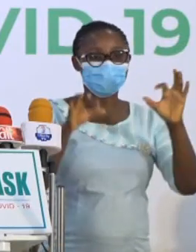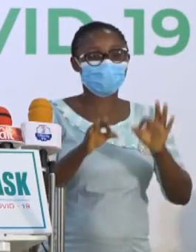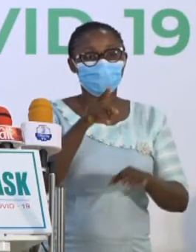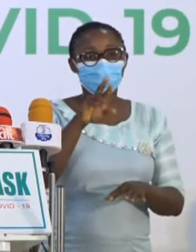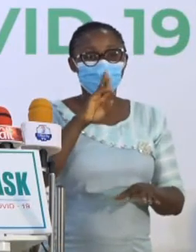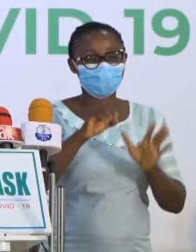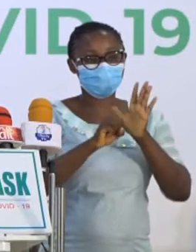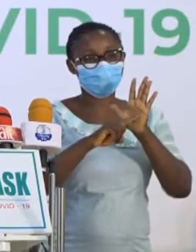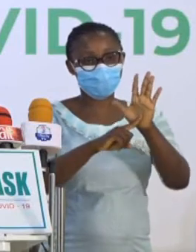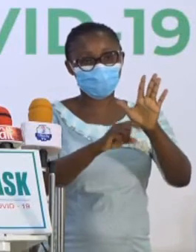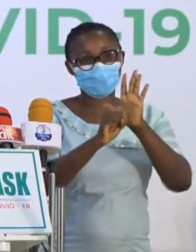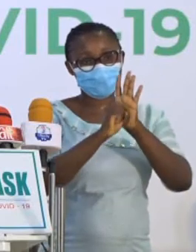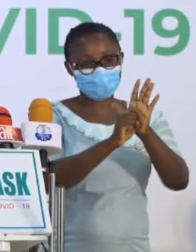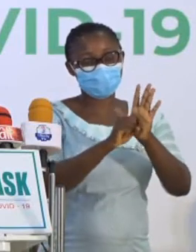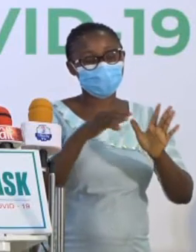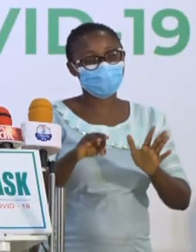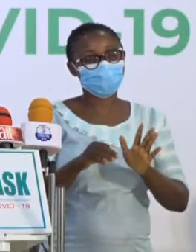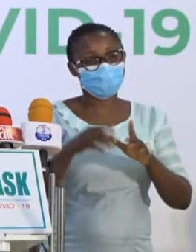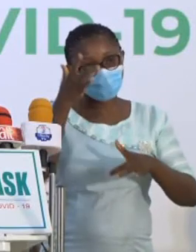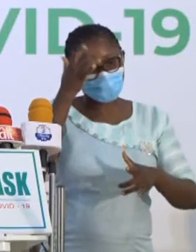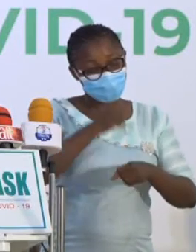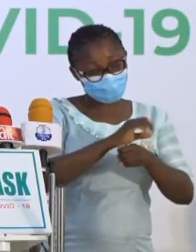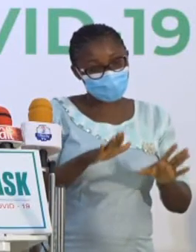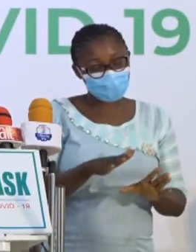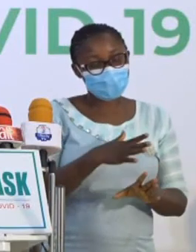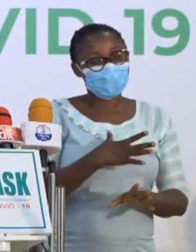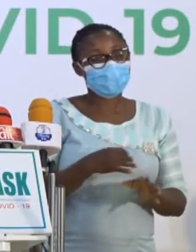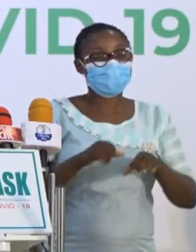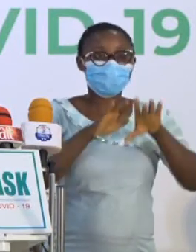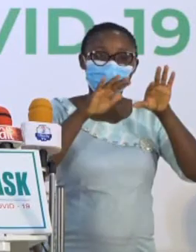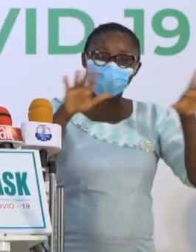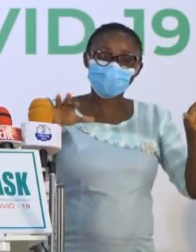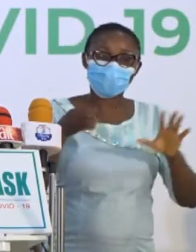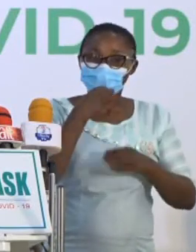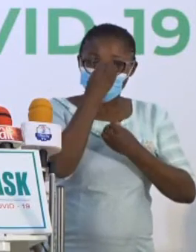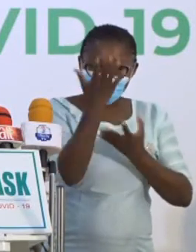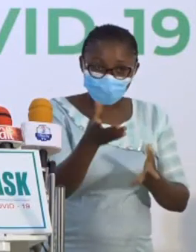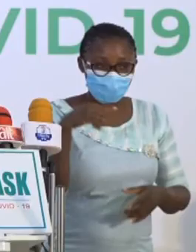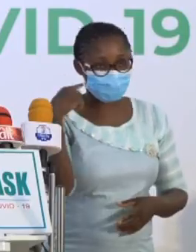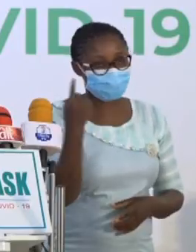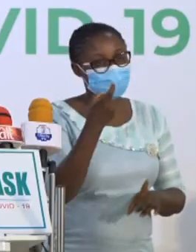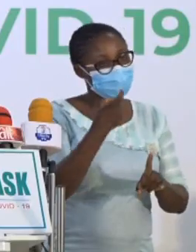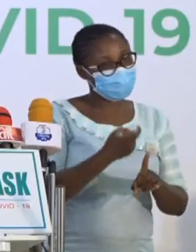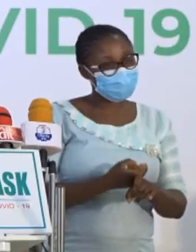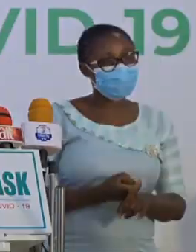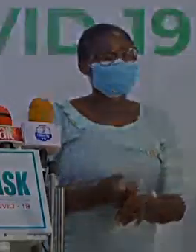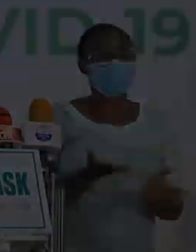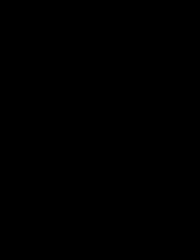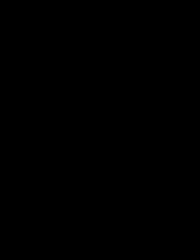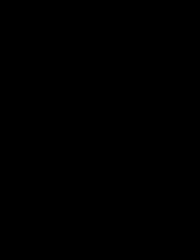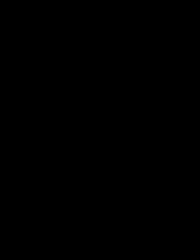are showing any signs of COVID, and spreading information only from official channels.